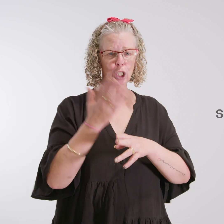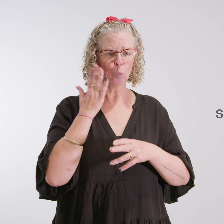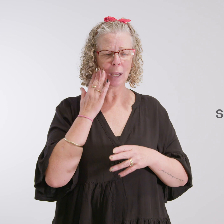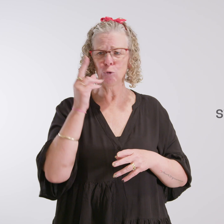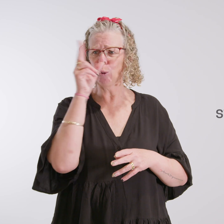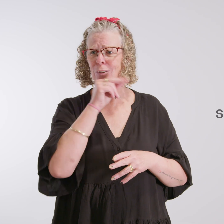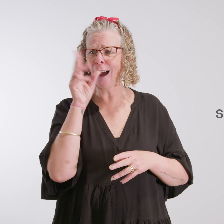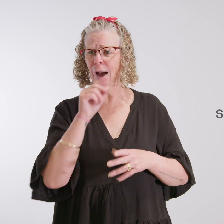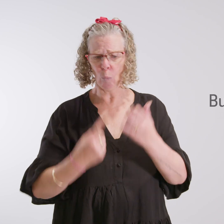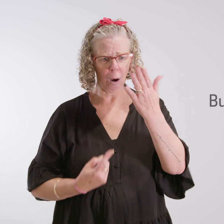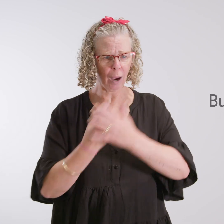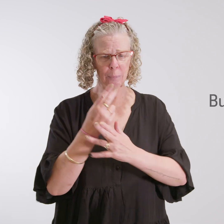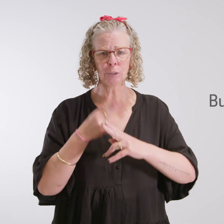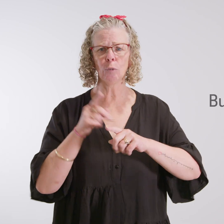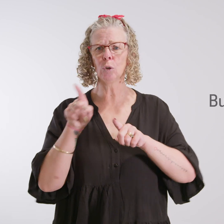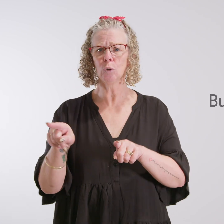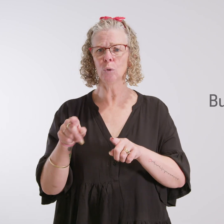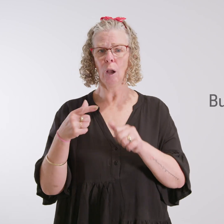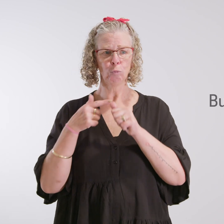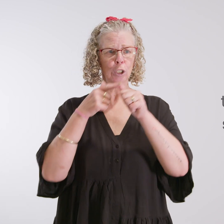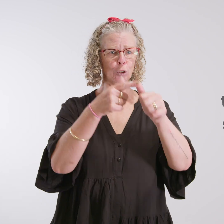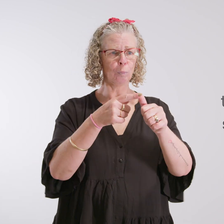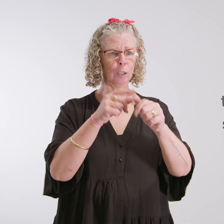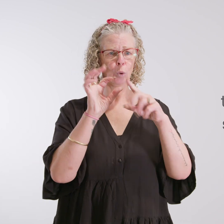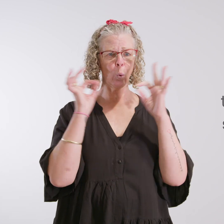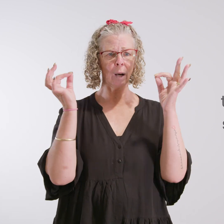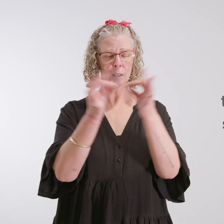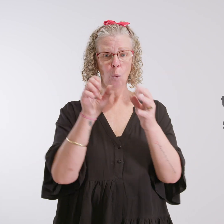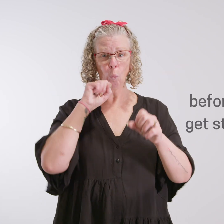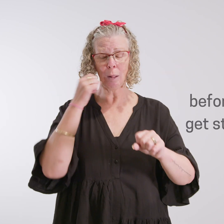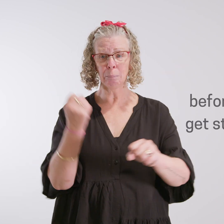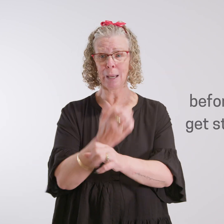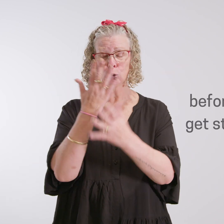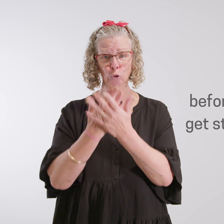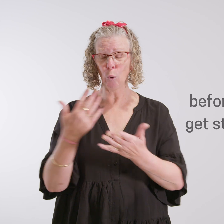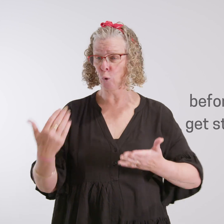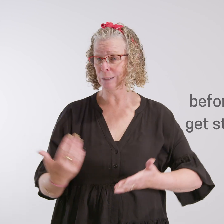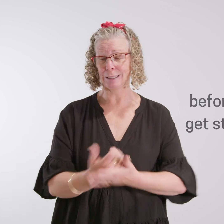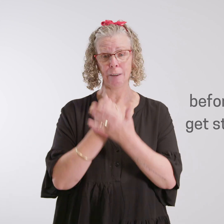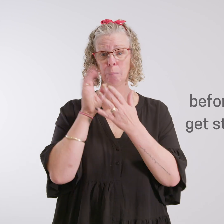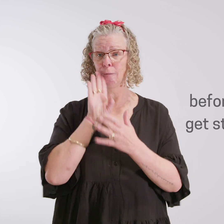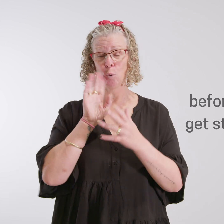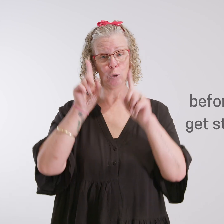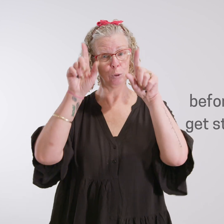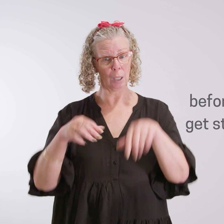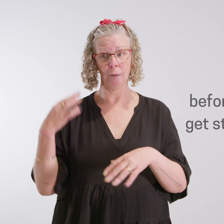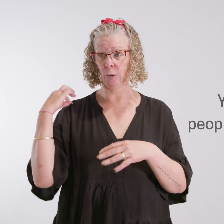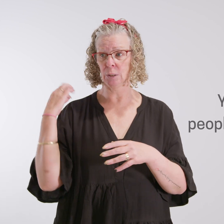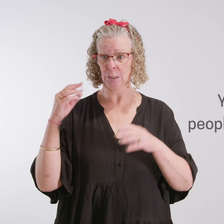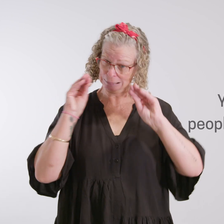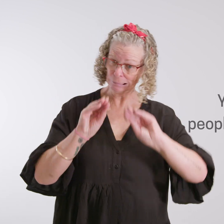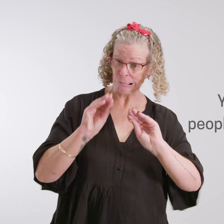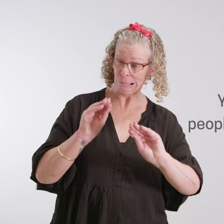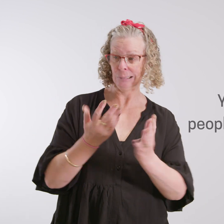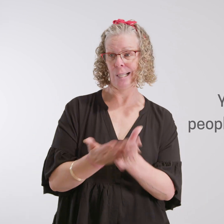strange situation, but these response organizations, they really make sure you're safe before you go out or even get started as a volunteer. You